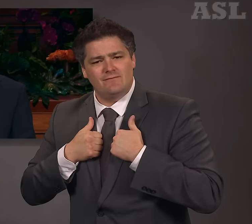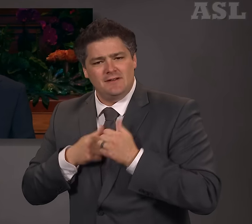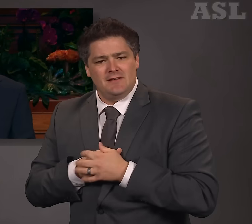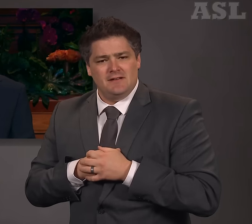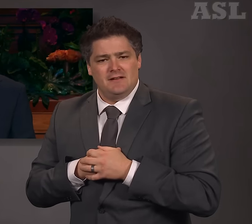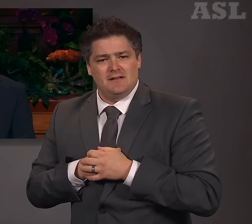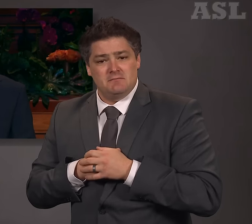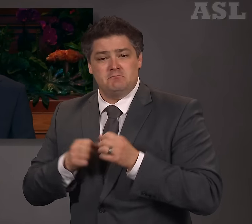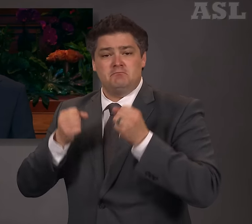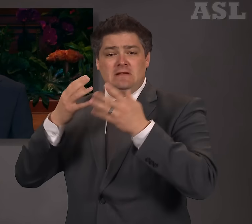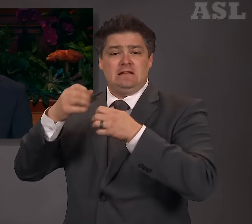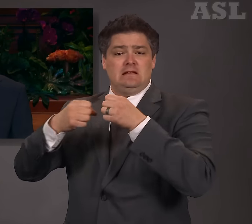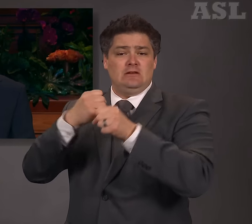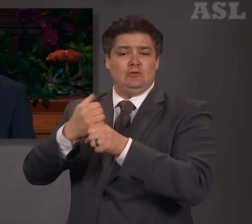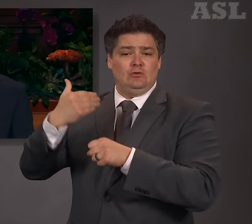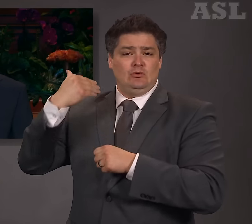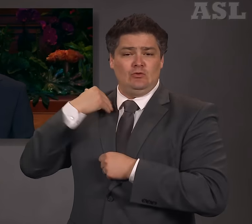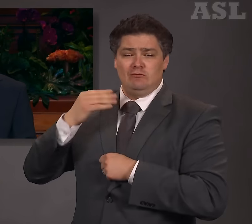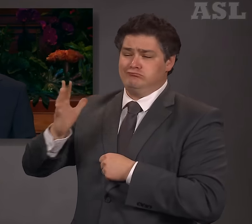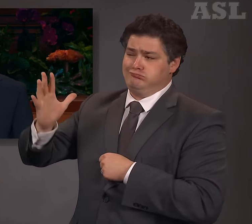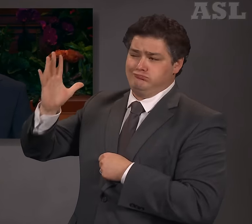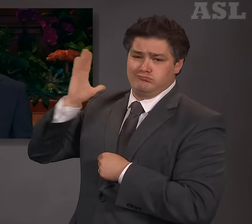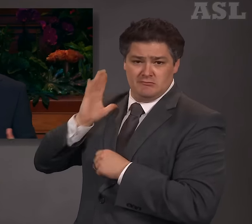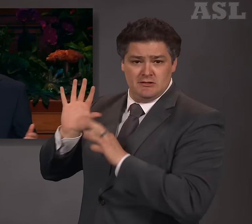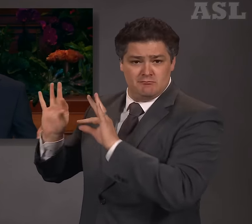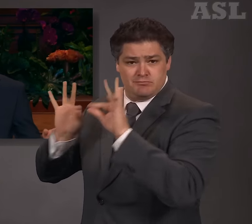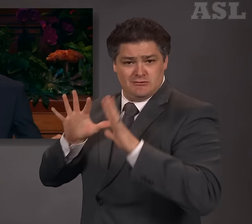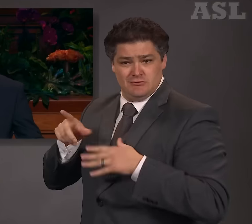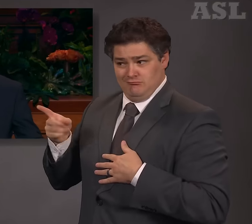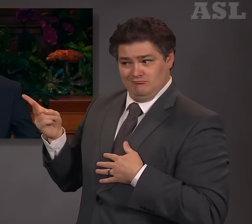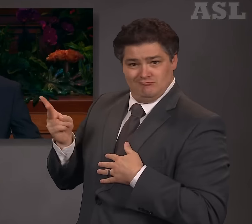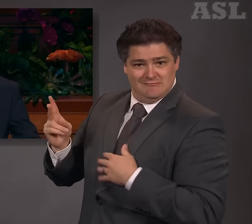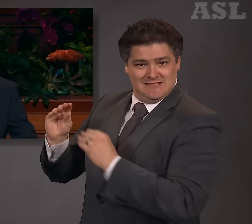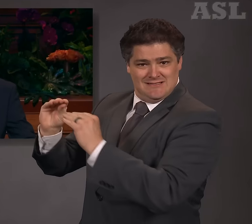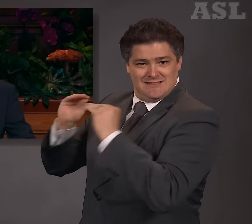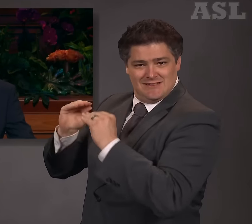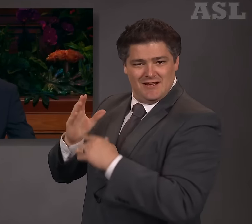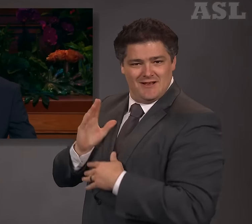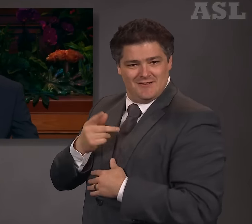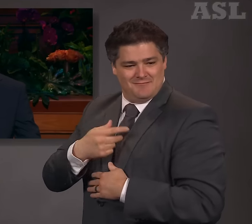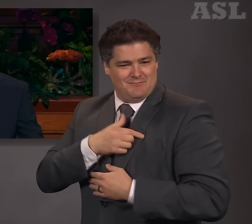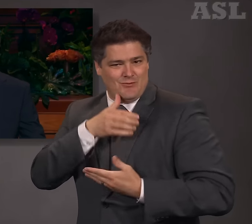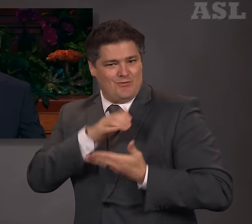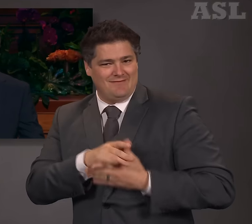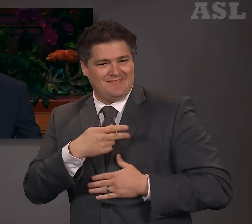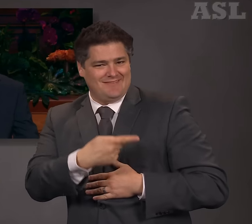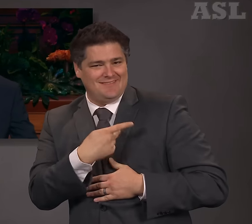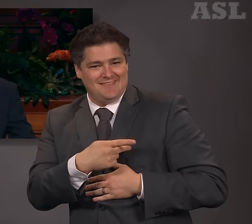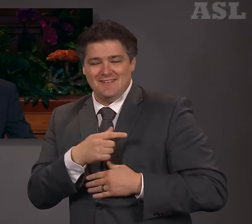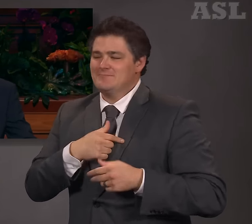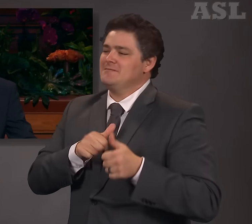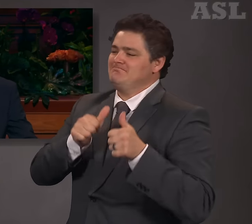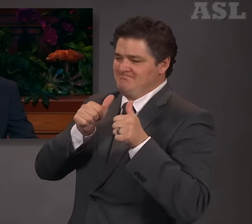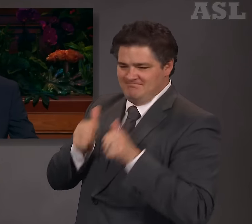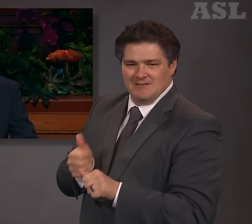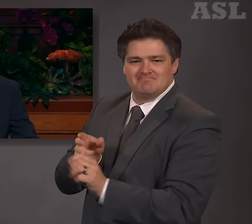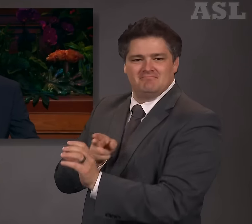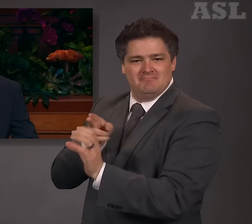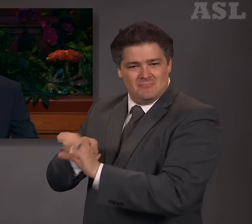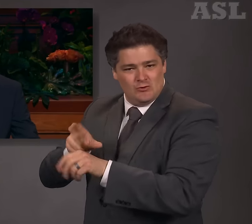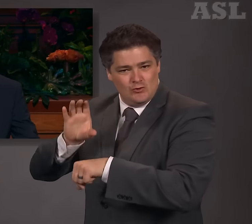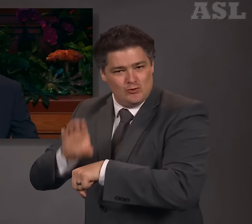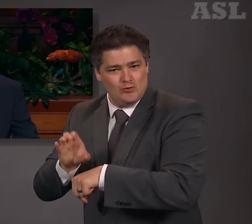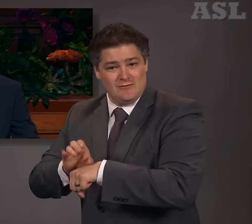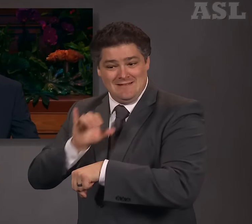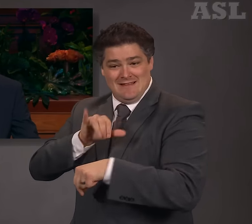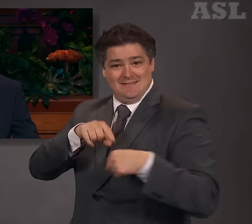towards eternal life. Ever since my wife and I were taught by the missionaries and joined the church